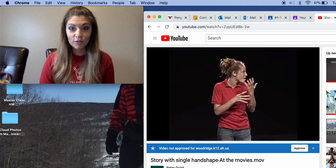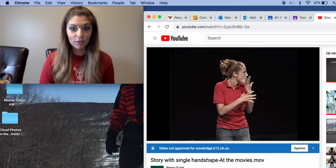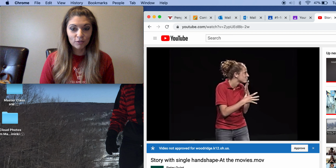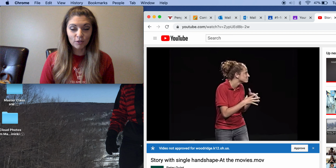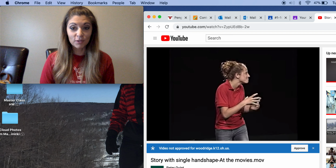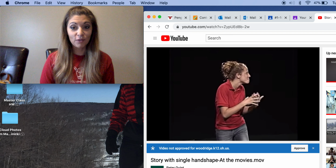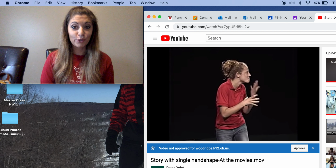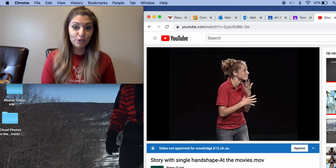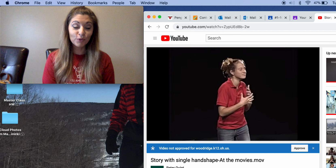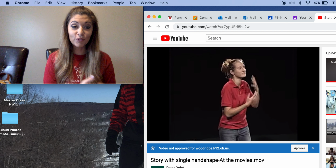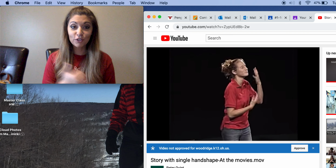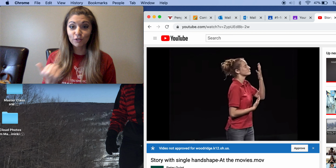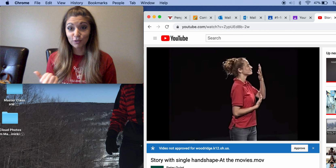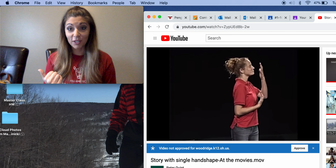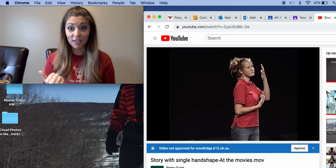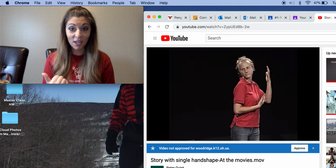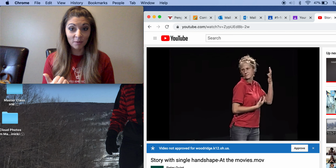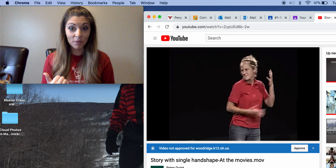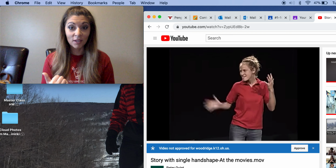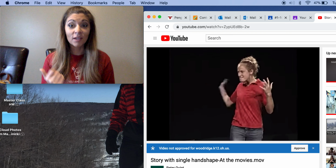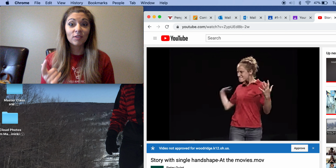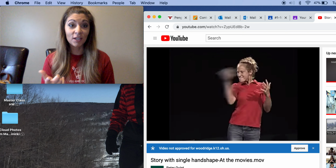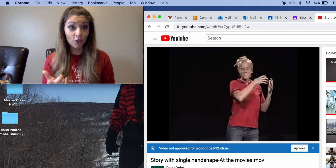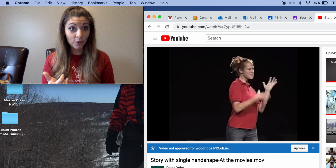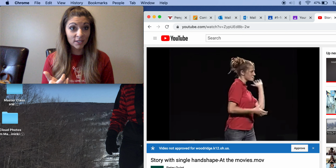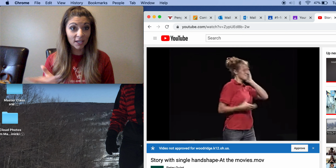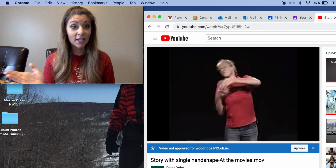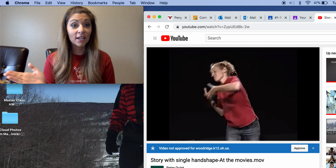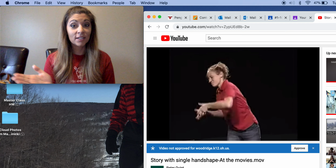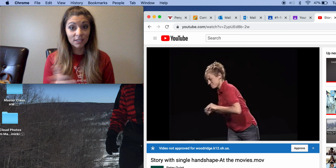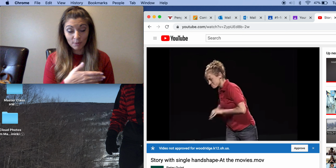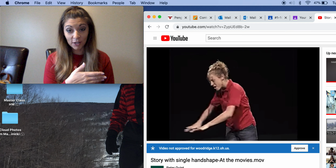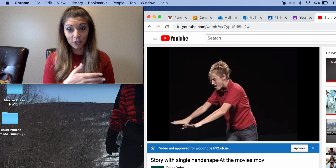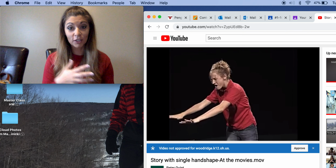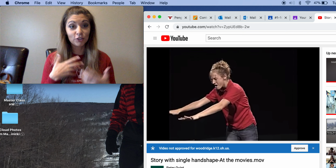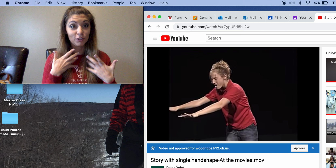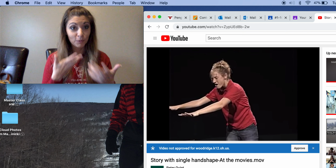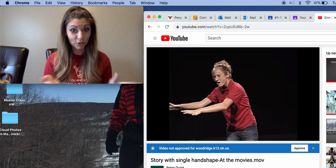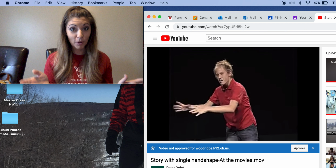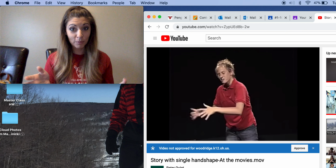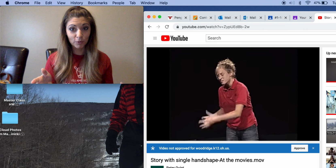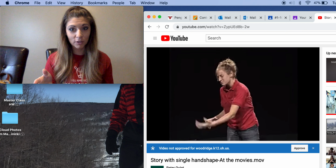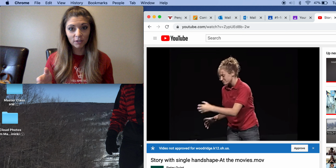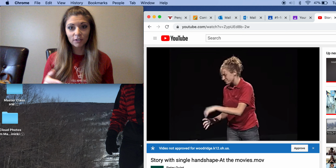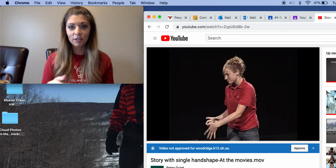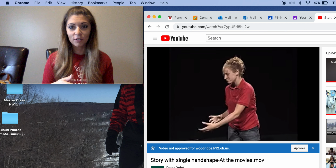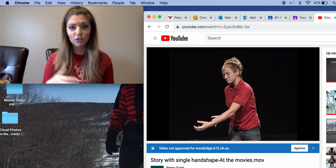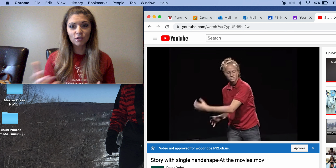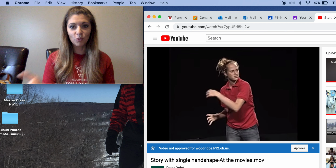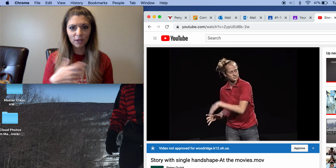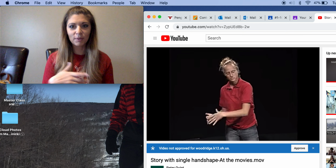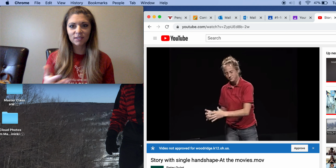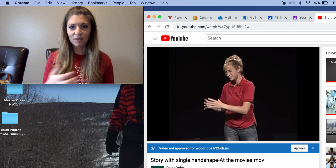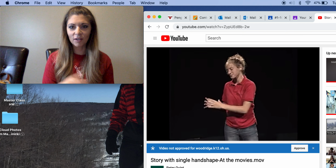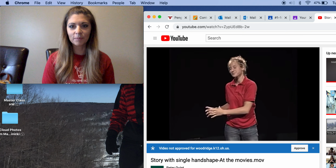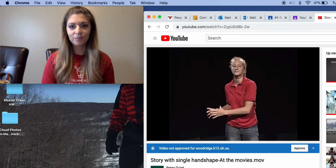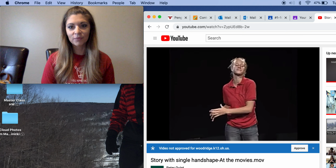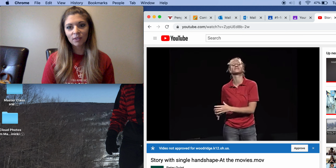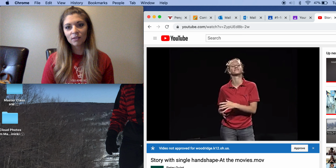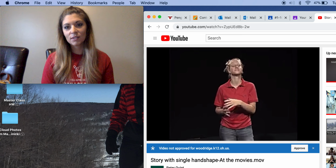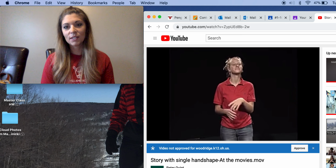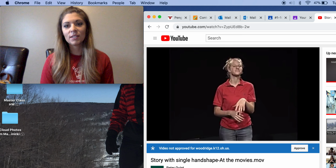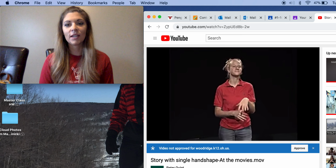out. So instead of watching the movie, she starts looking at them. They notice it. Smack her. She spills her popcorn. She's annoyed. Picks it